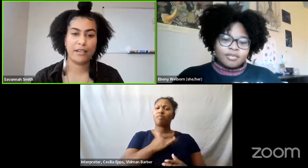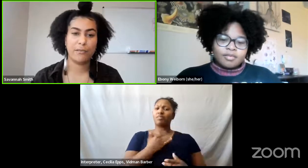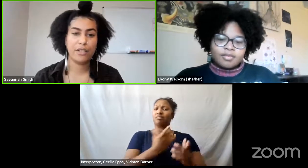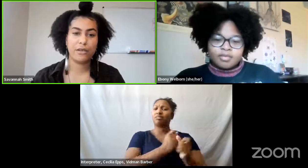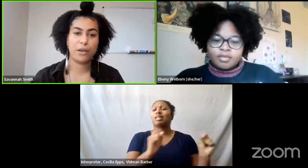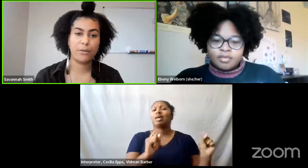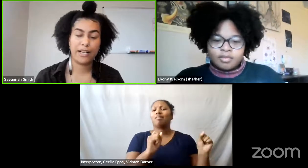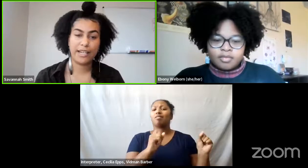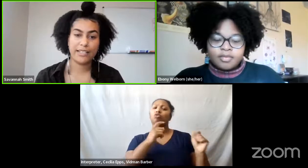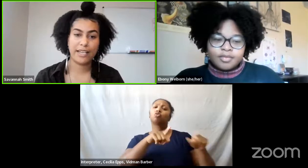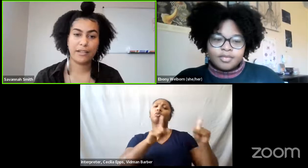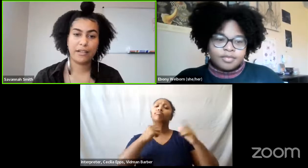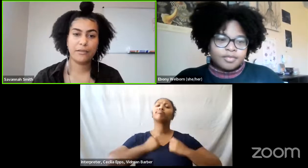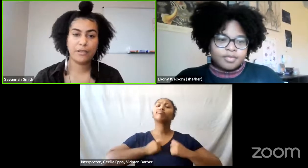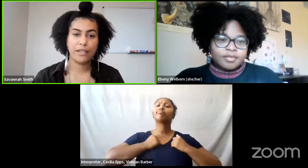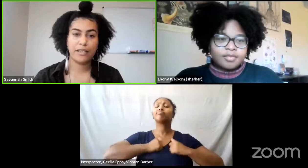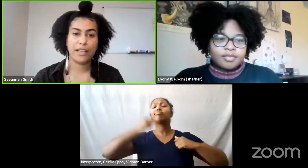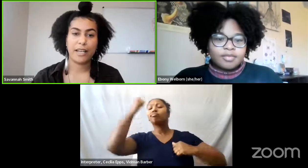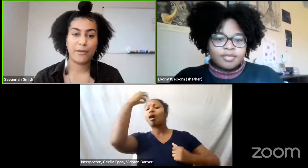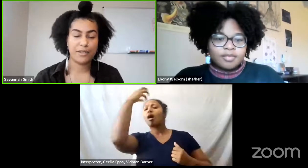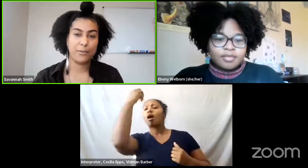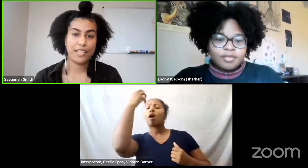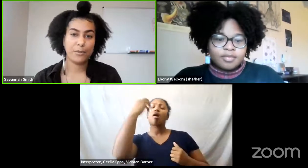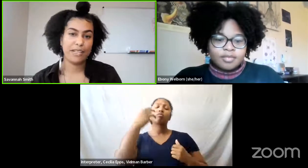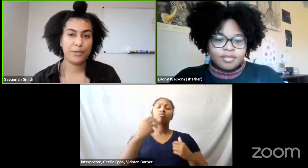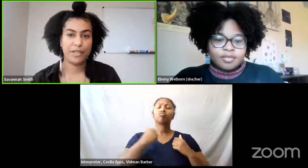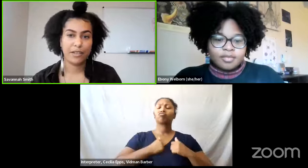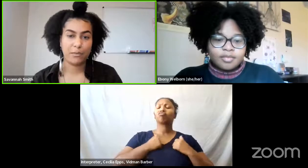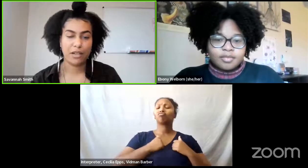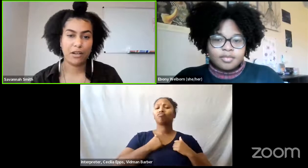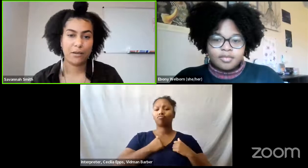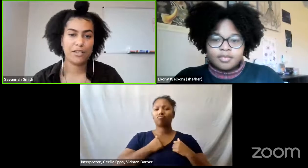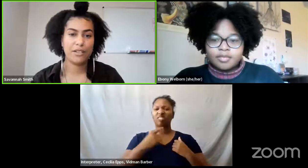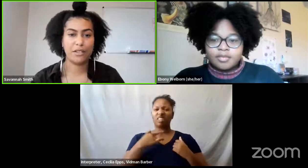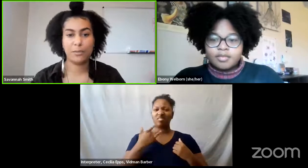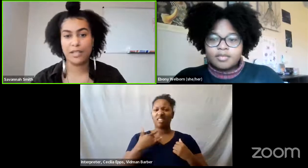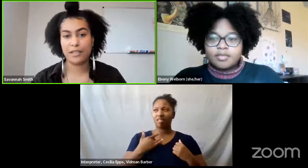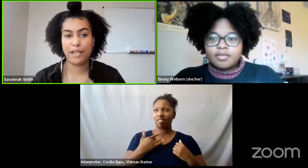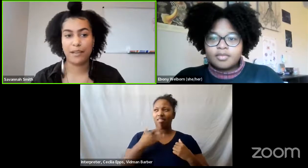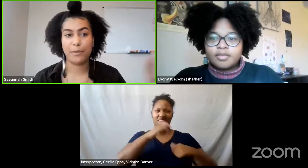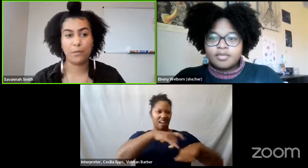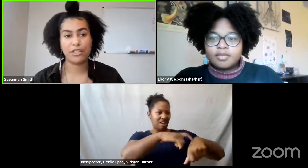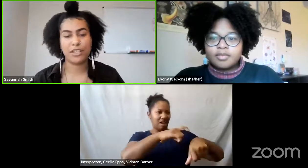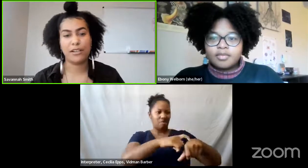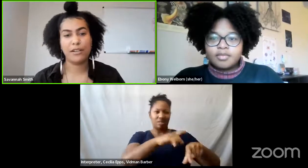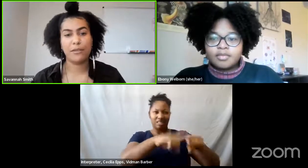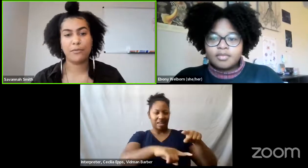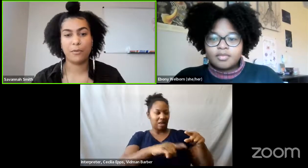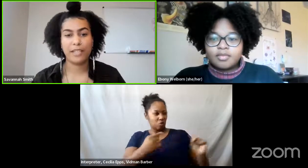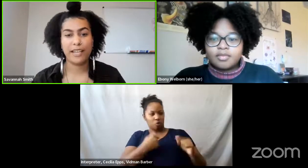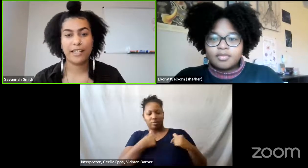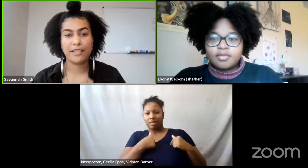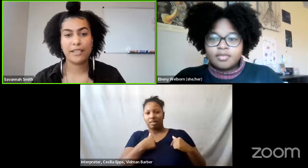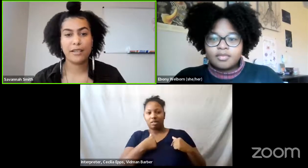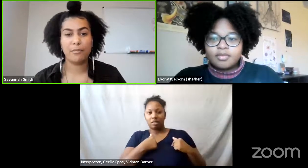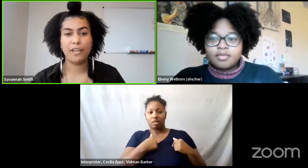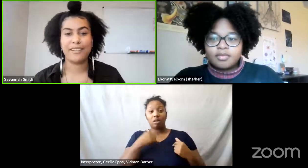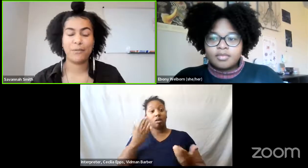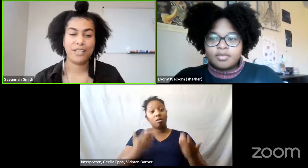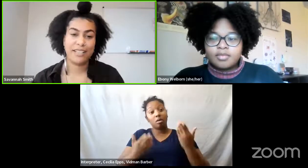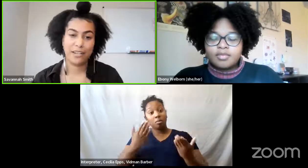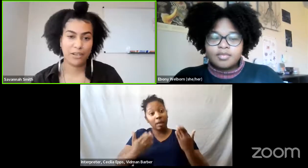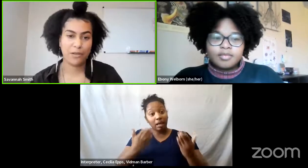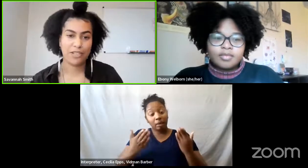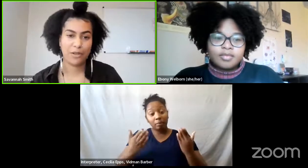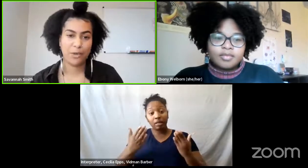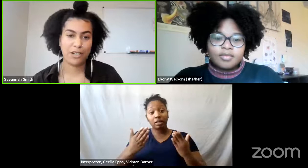and recreating together, it was a place where they knew they couldn't be harmed. Europeans may have been watching from land, but